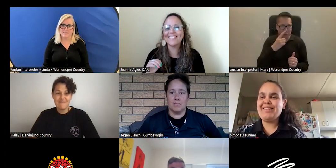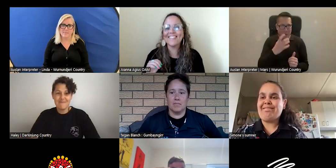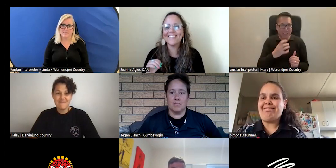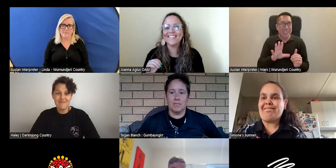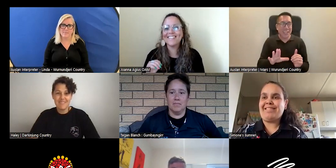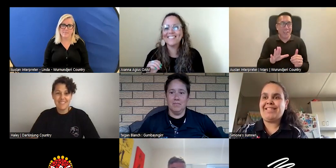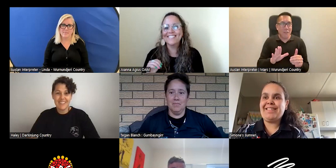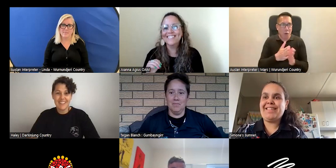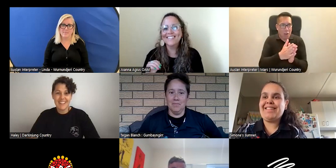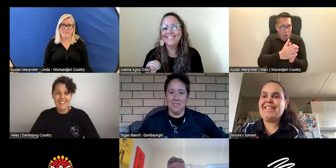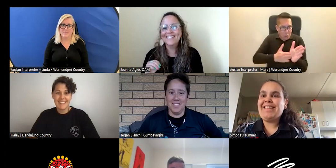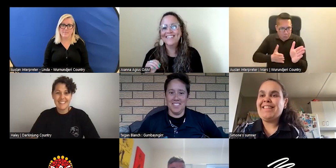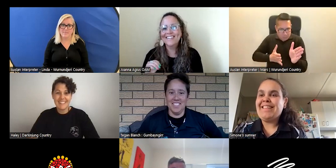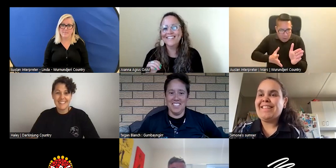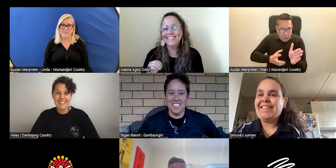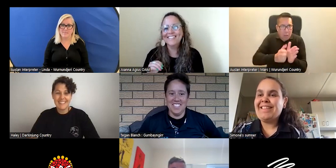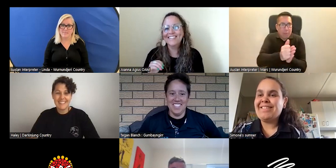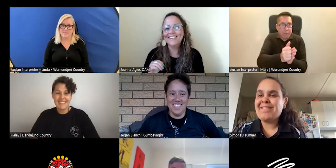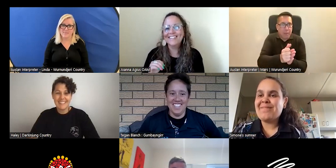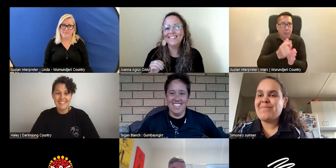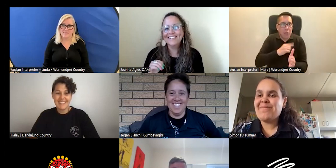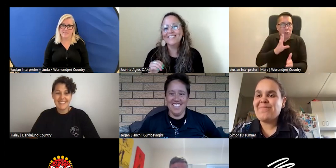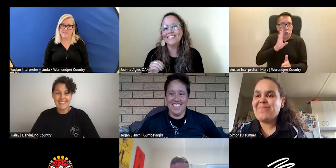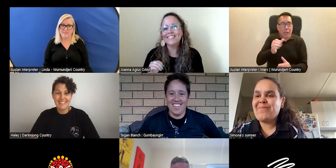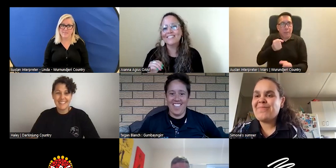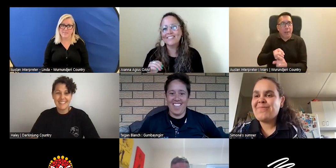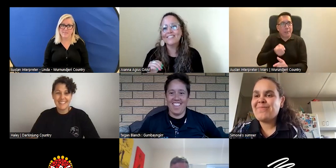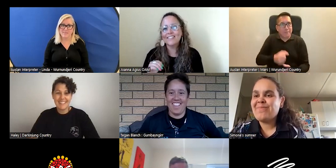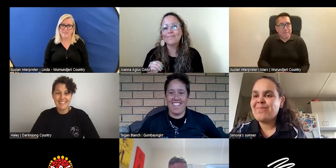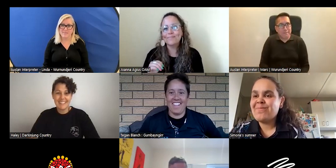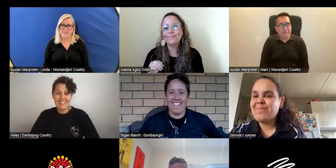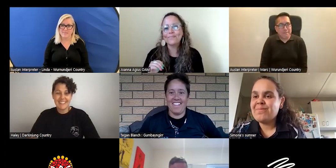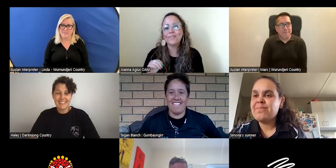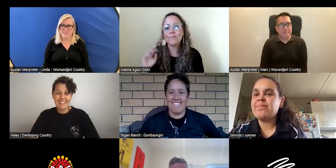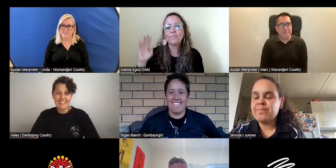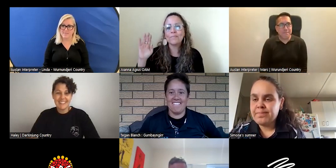the gap indicators, you know, because they'll actually make a direct impact.